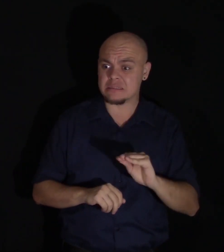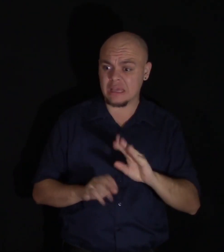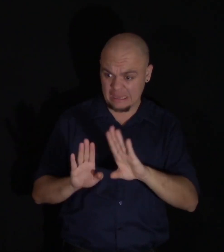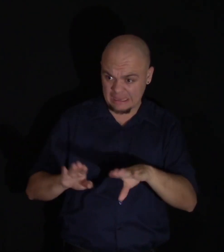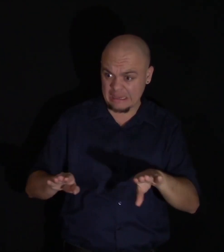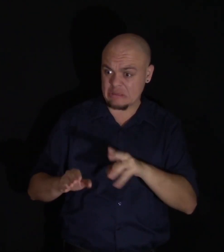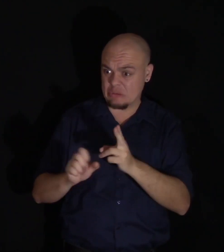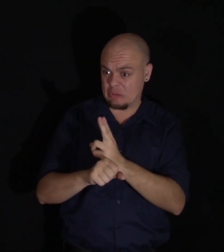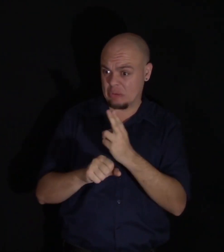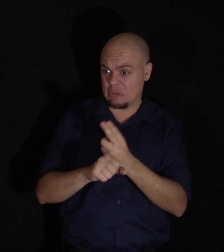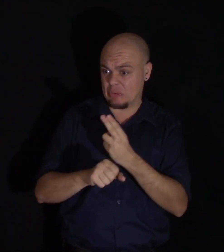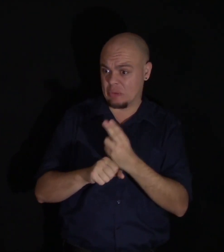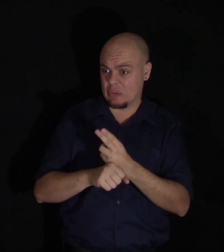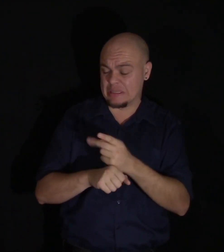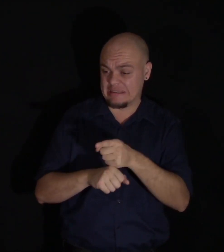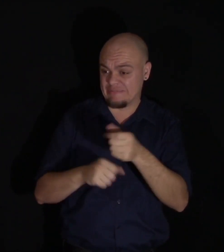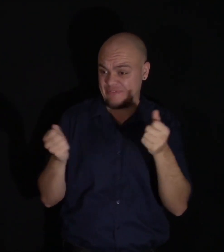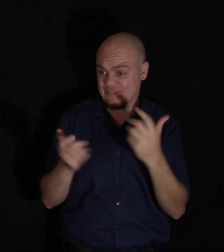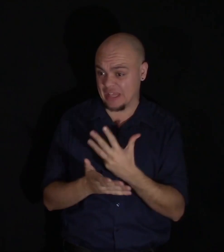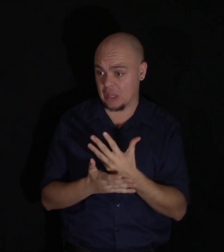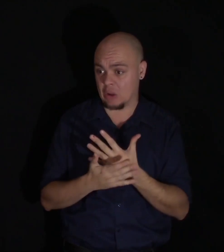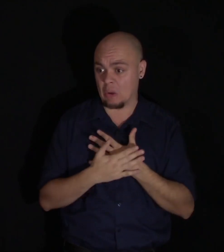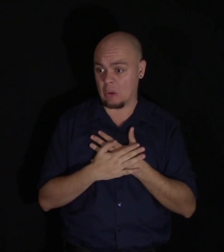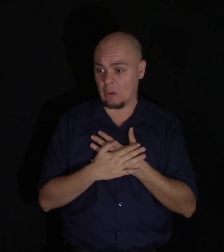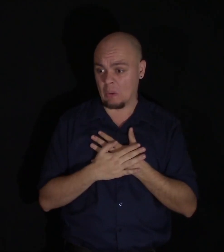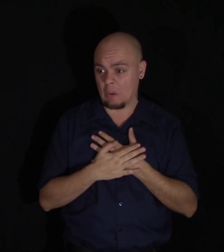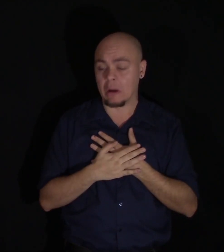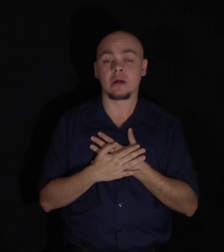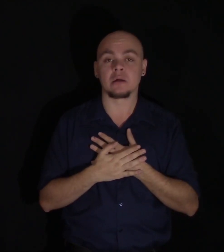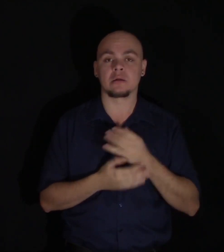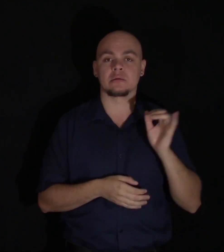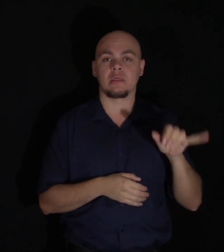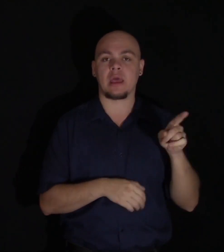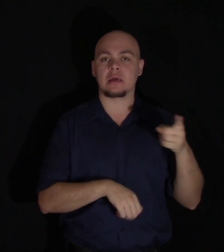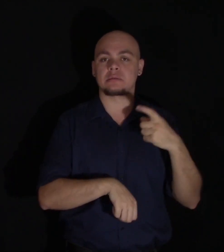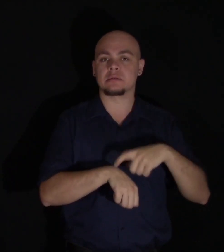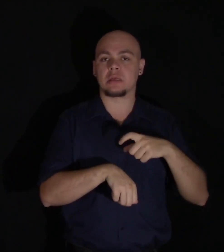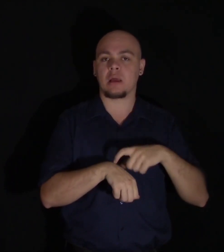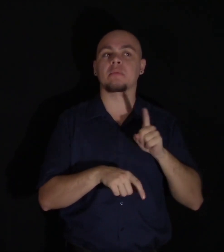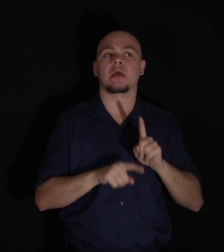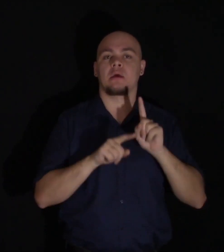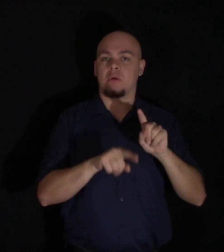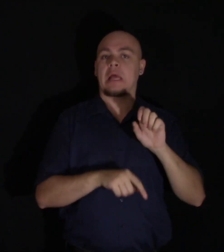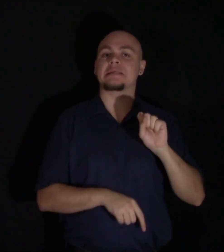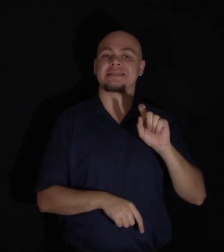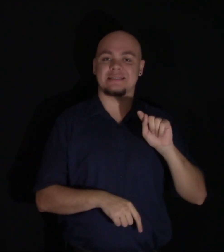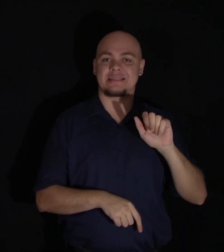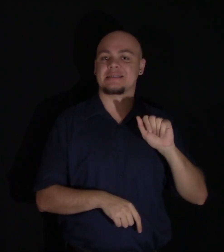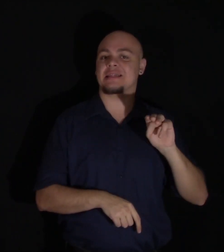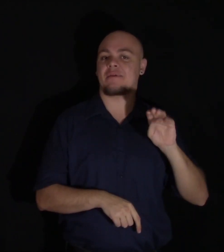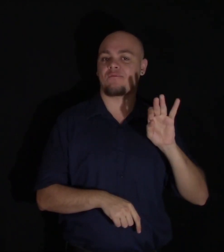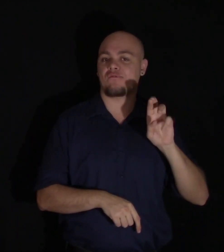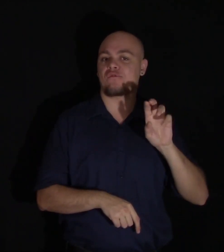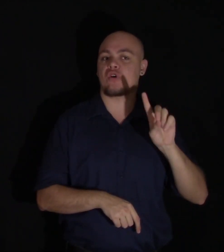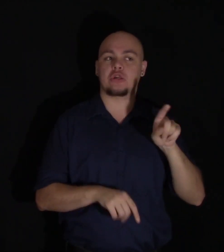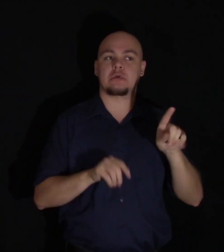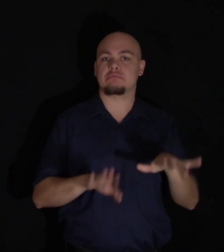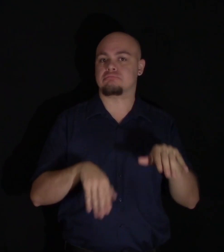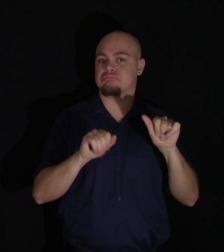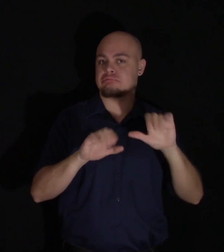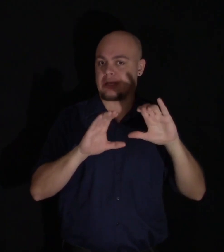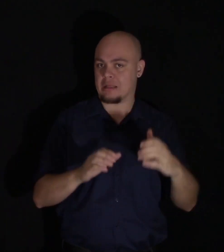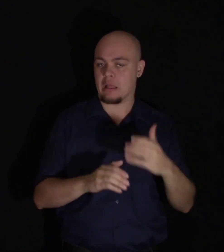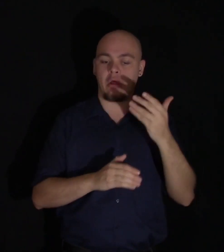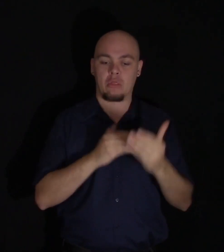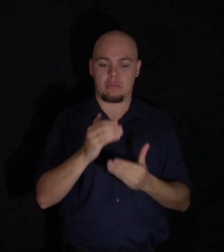machine caused in kids. About that time, he was at the D School at Stanford taking classes. He was learning about our